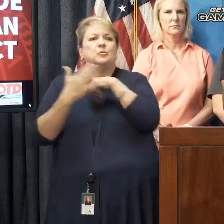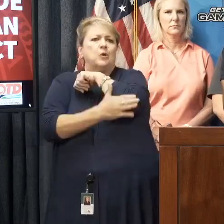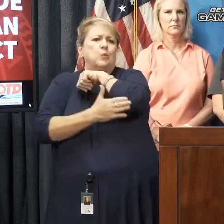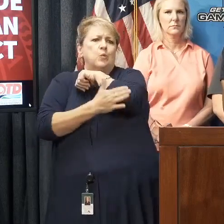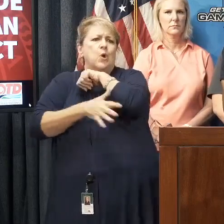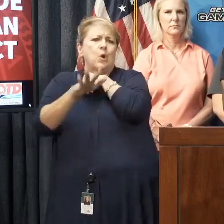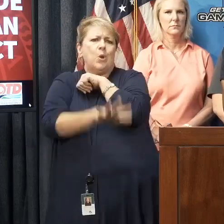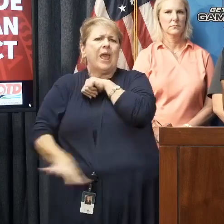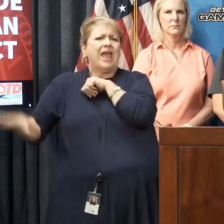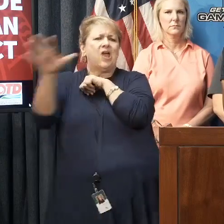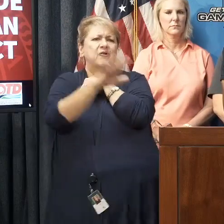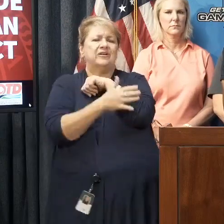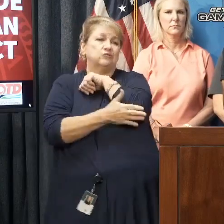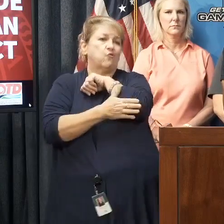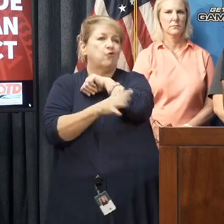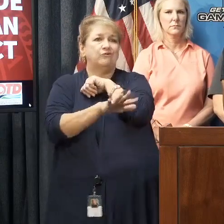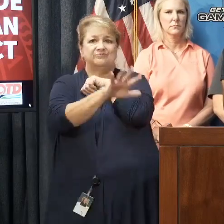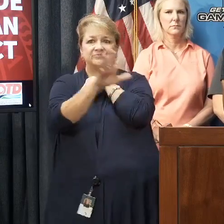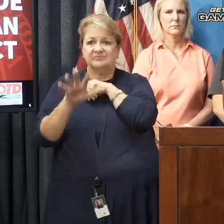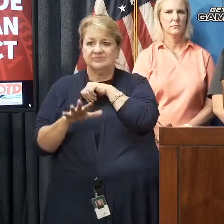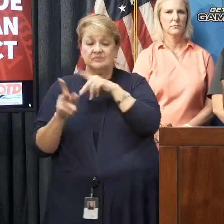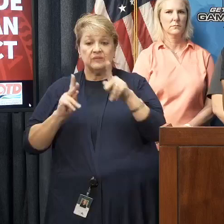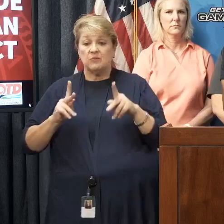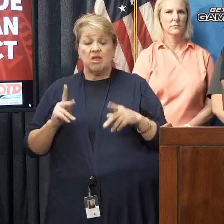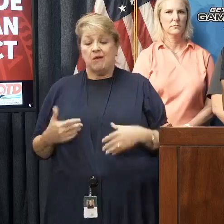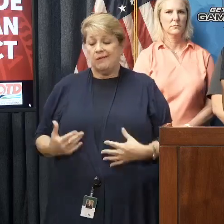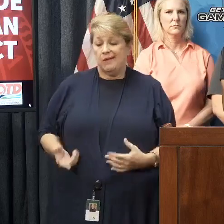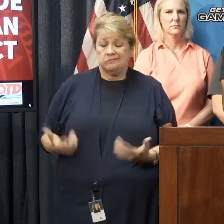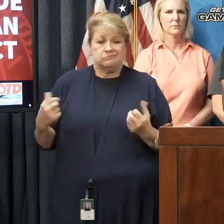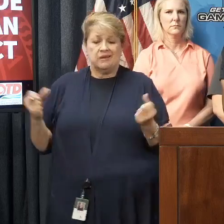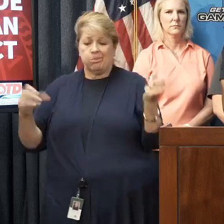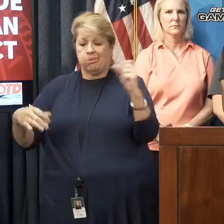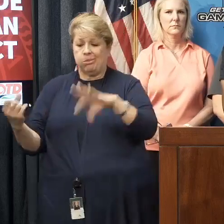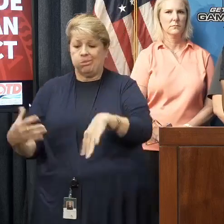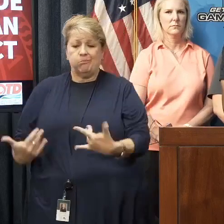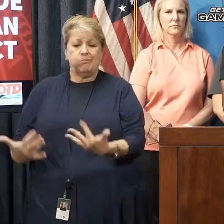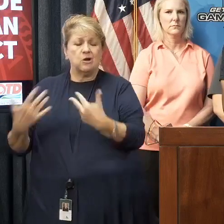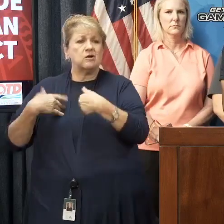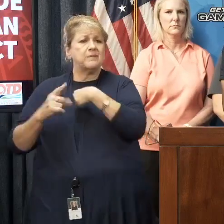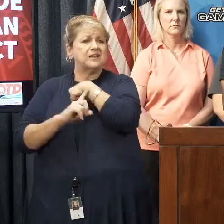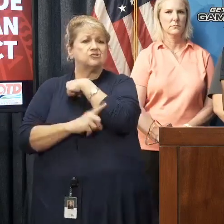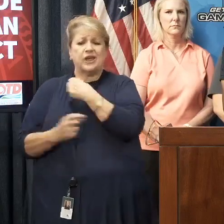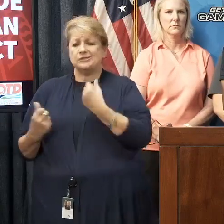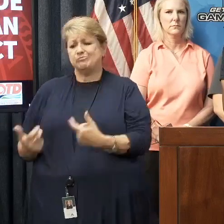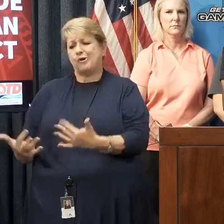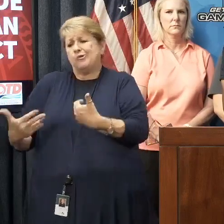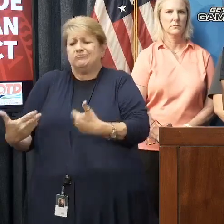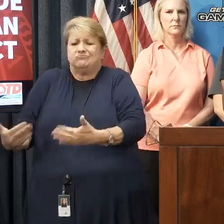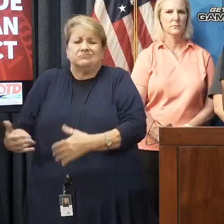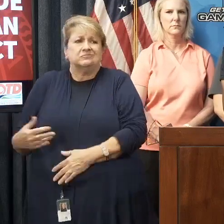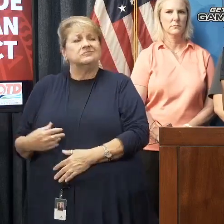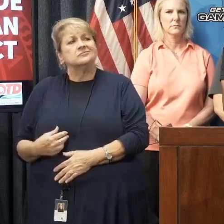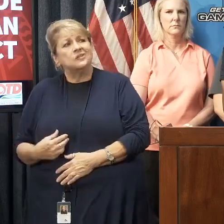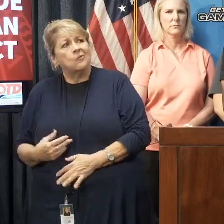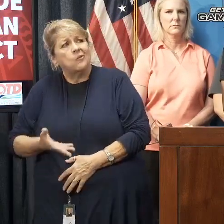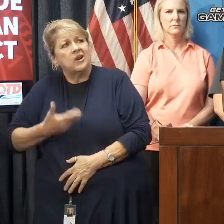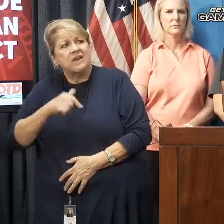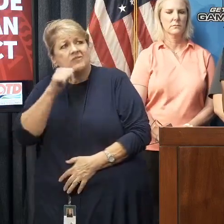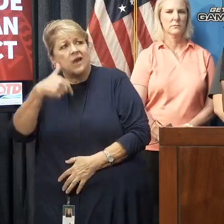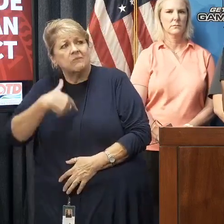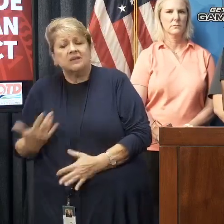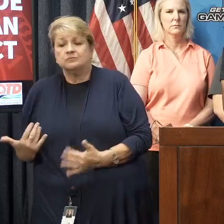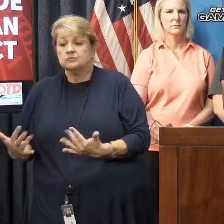here in Louisiana. I mean, people are still gonna burn regardless, I know, regardless of this plea, you know what I mean? But how do you guys enforce that? Are y'all relying on